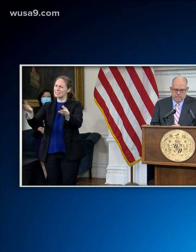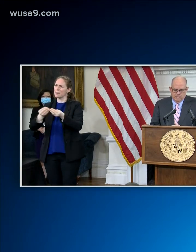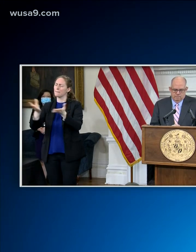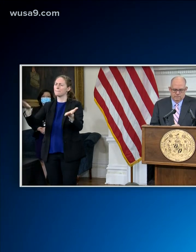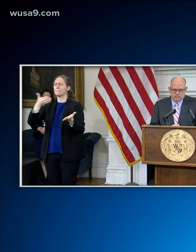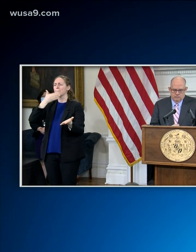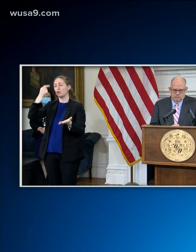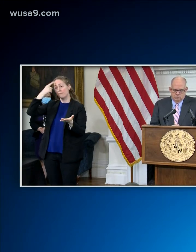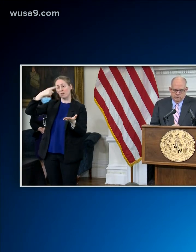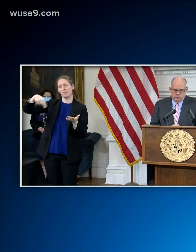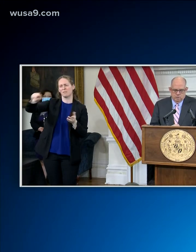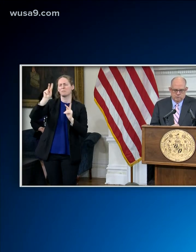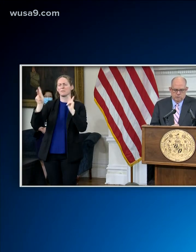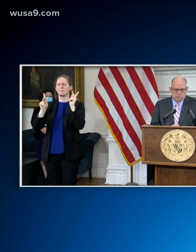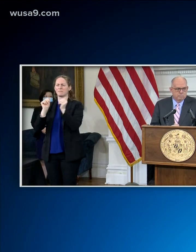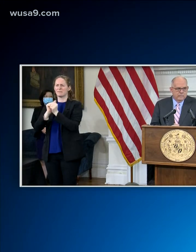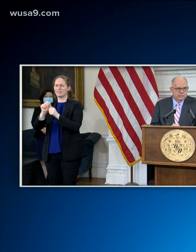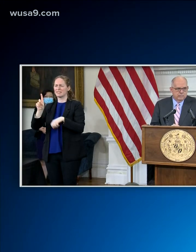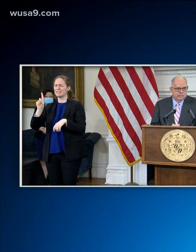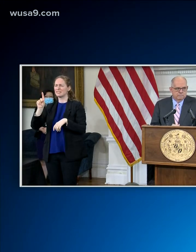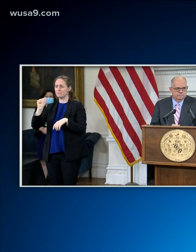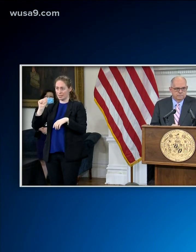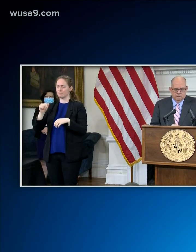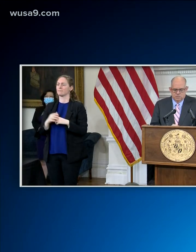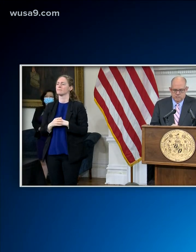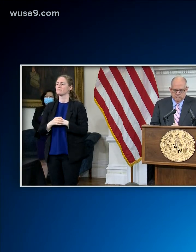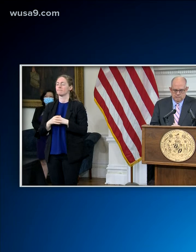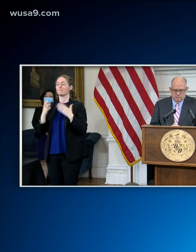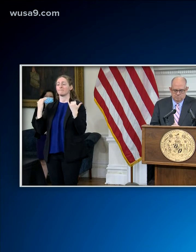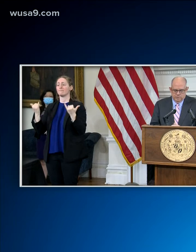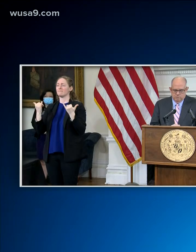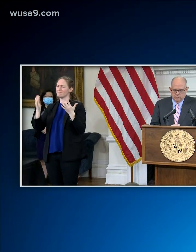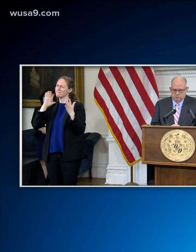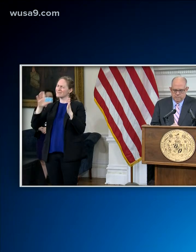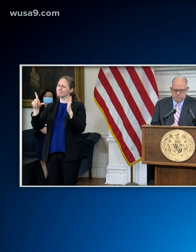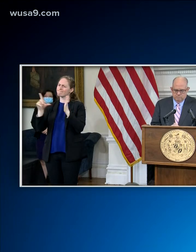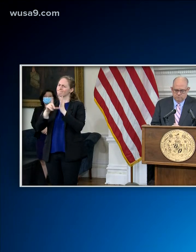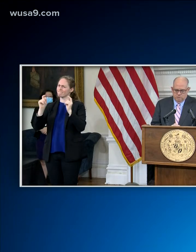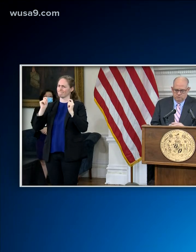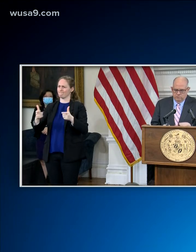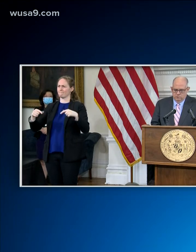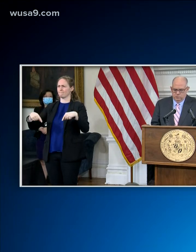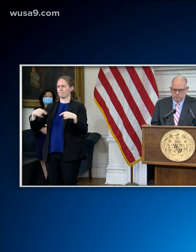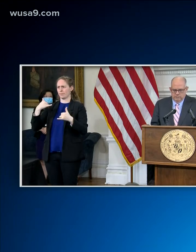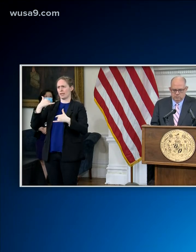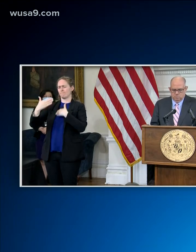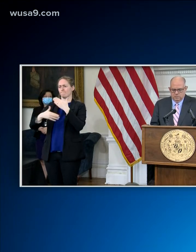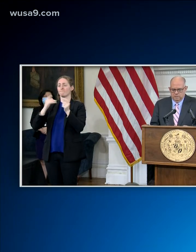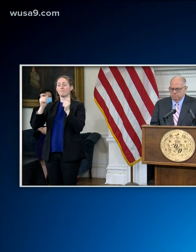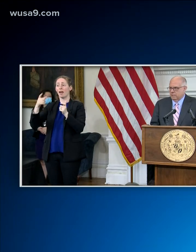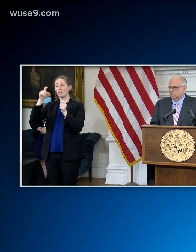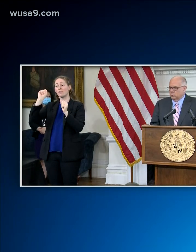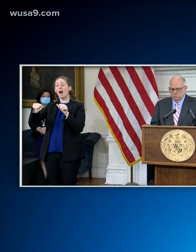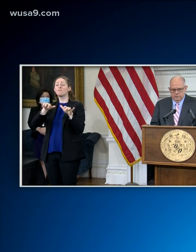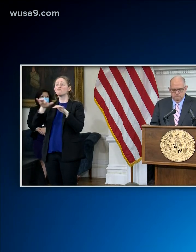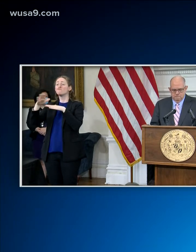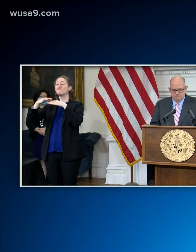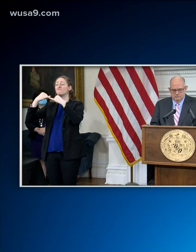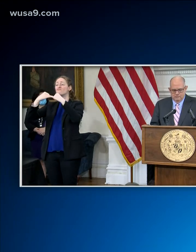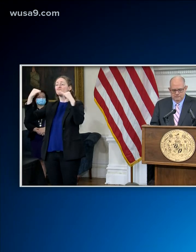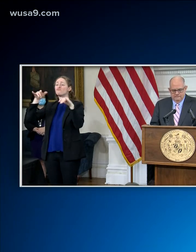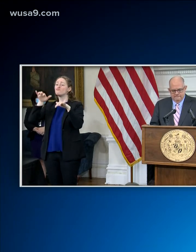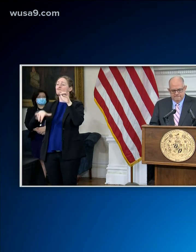Effective today, we are also immediately launching pre-registration for all of those who are eligible under Phase